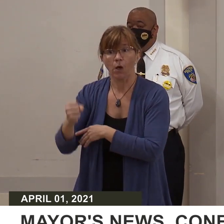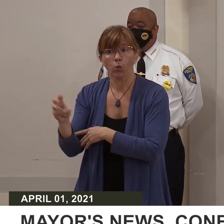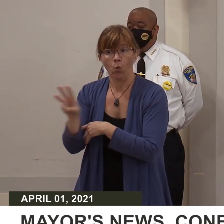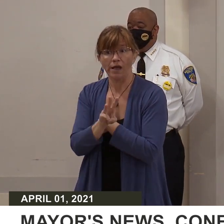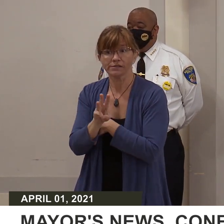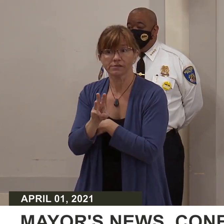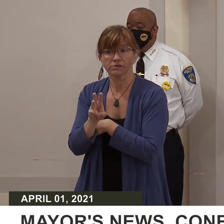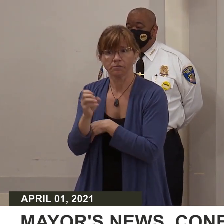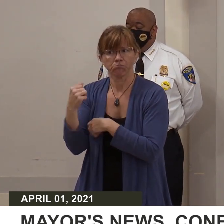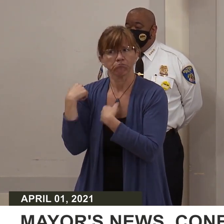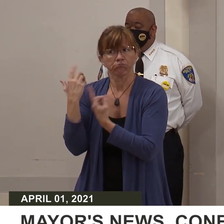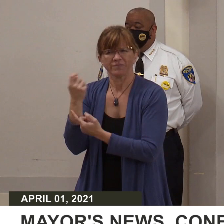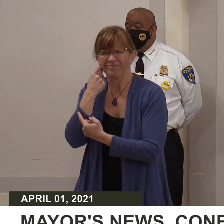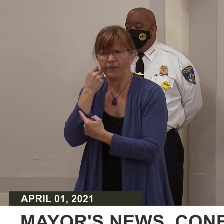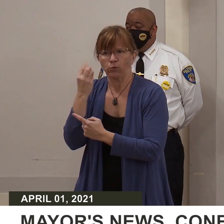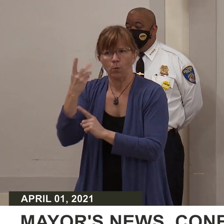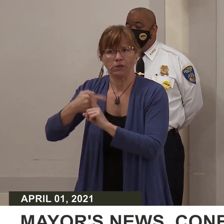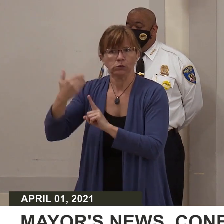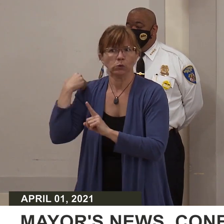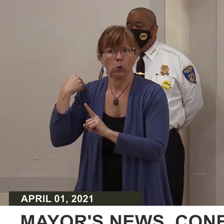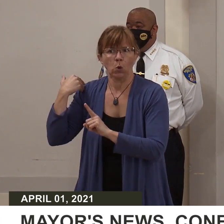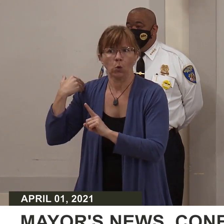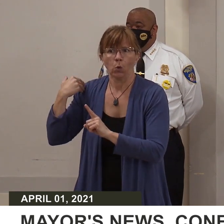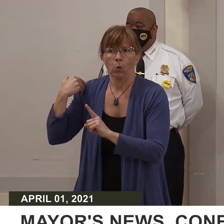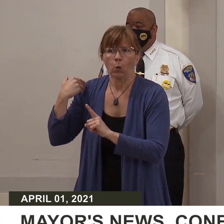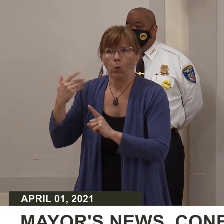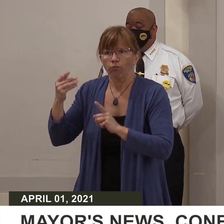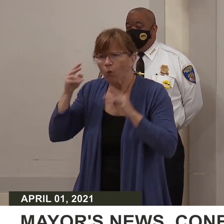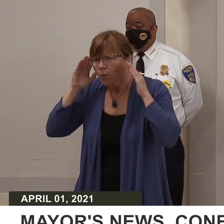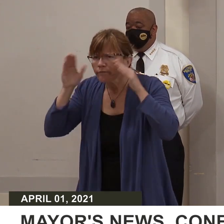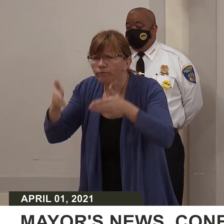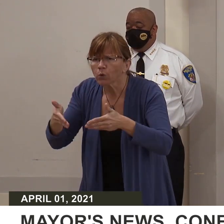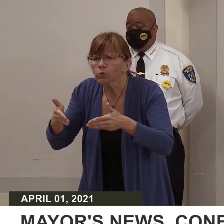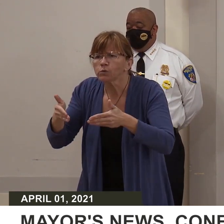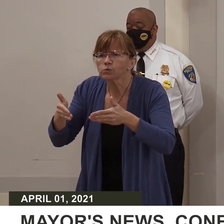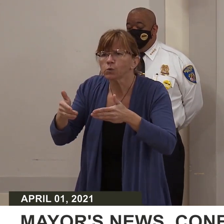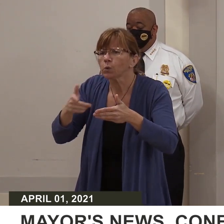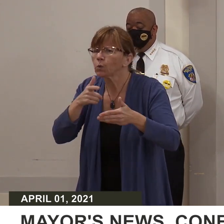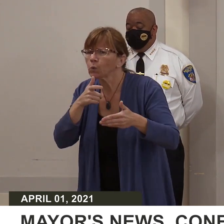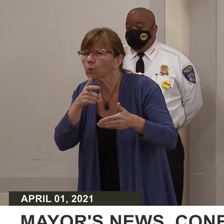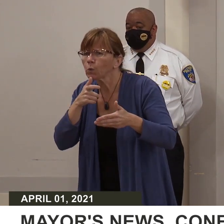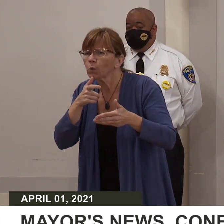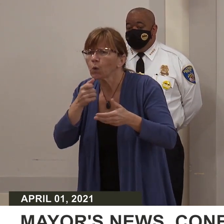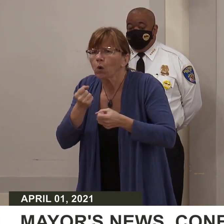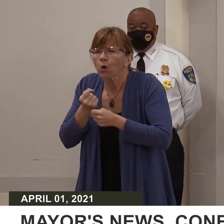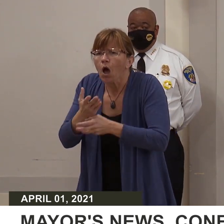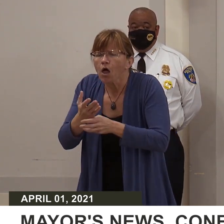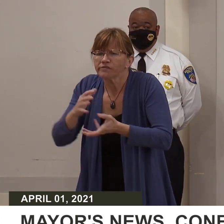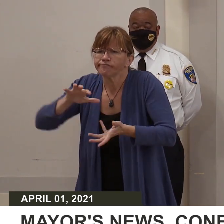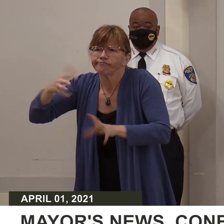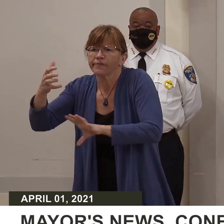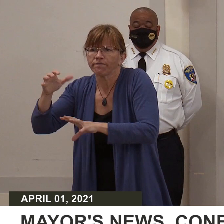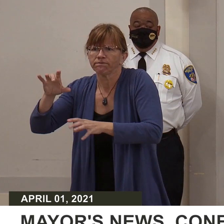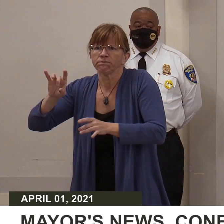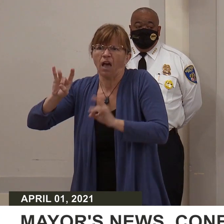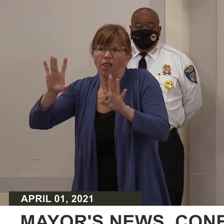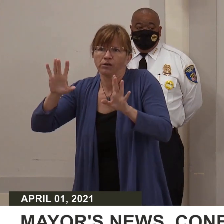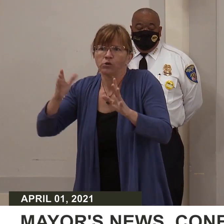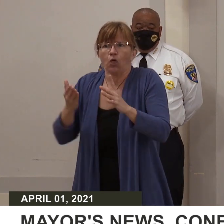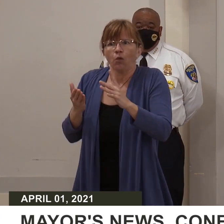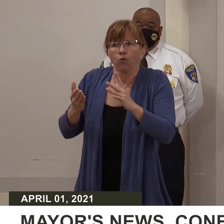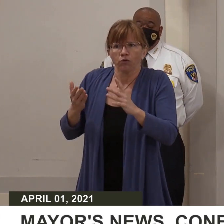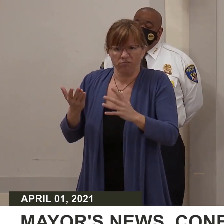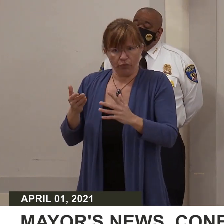about focusing in on the people who are driving violence in Baltimore through drug organizations and going again,